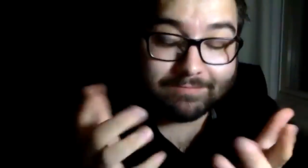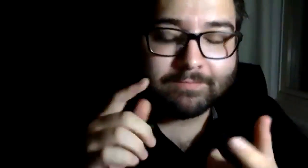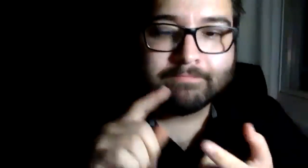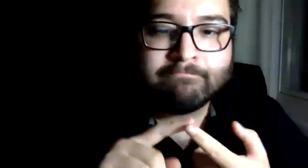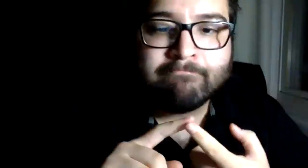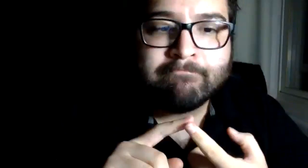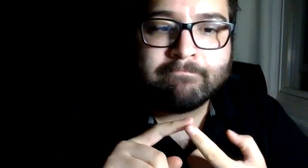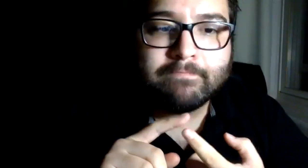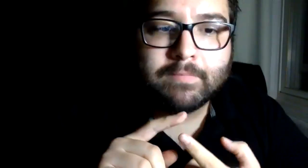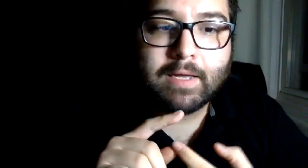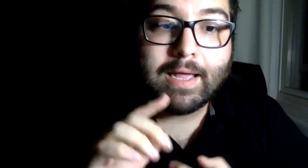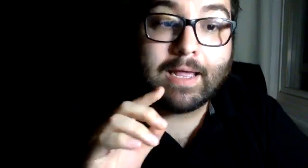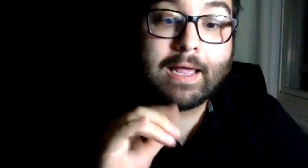be deaf